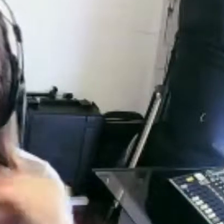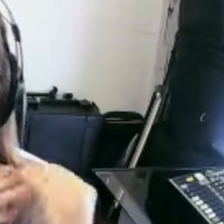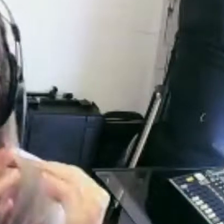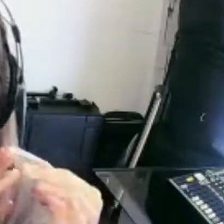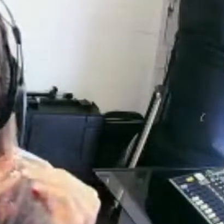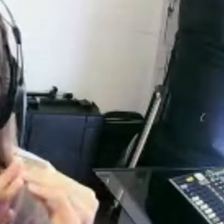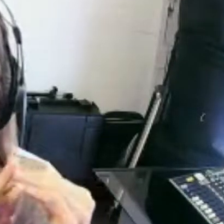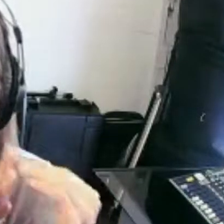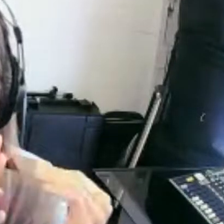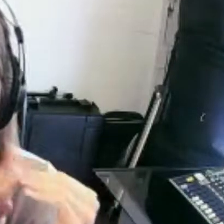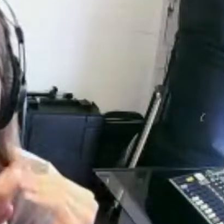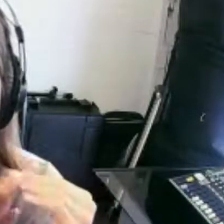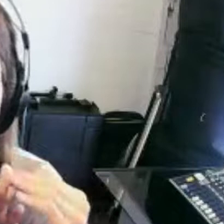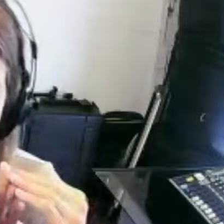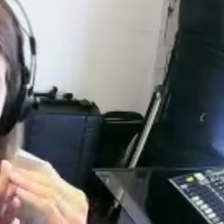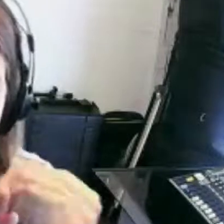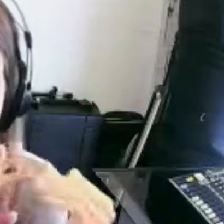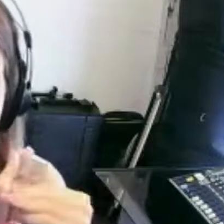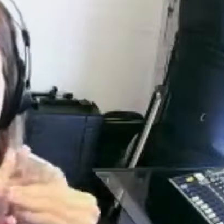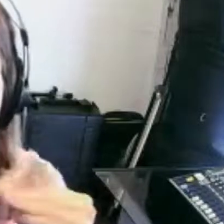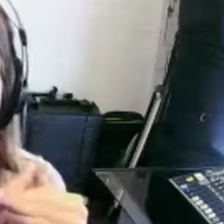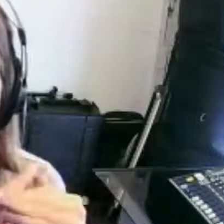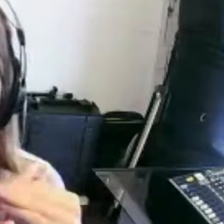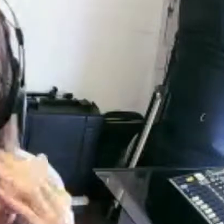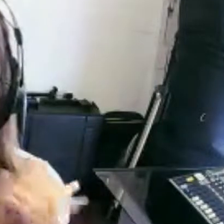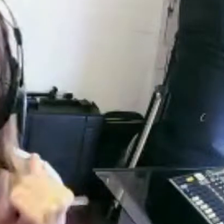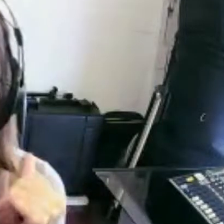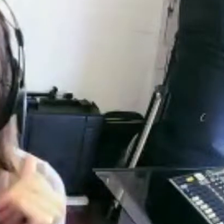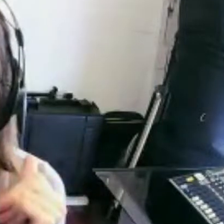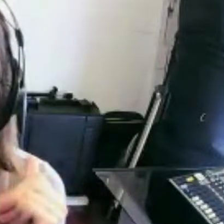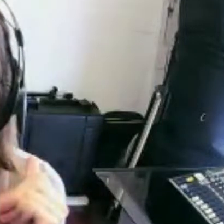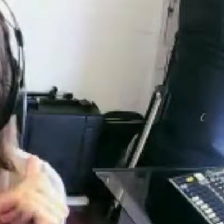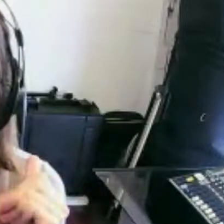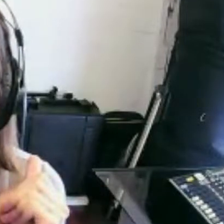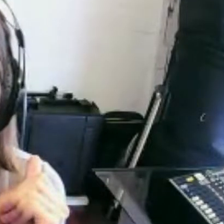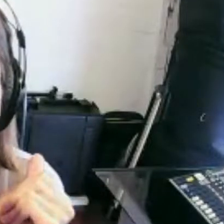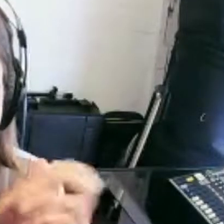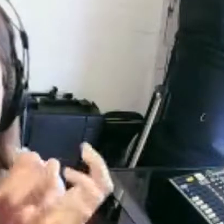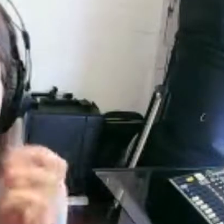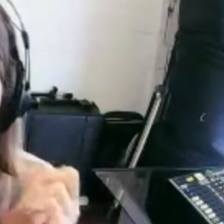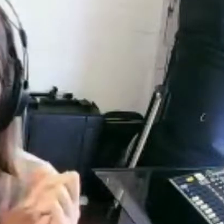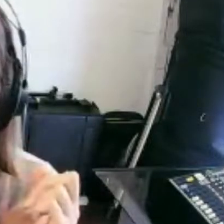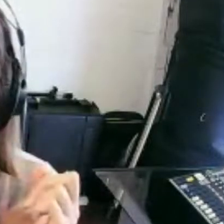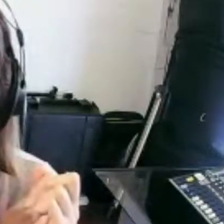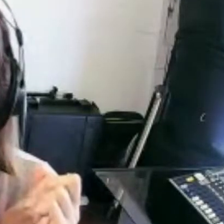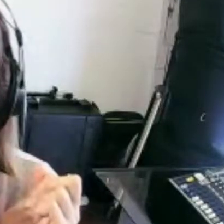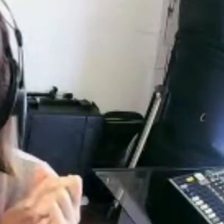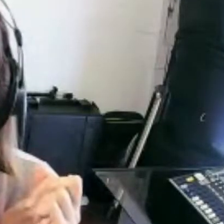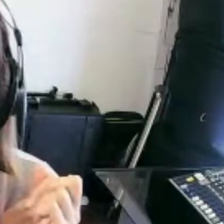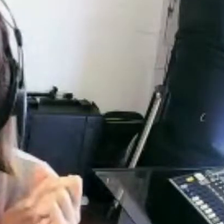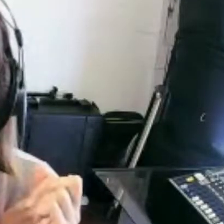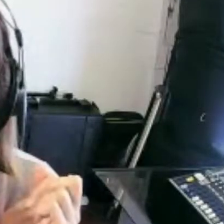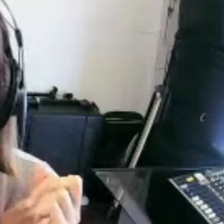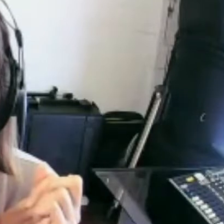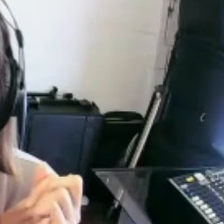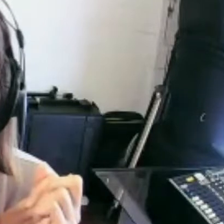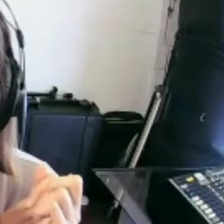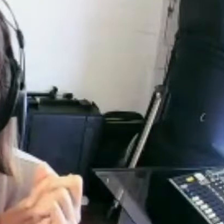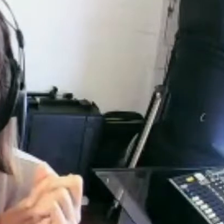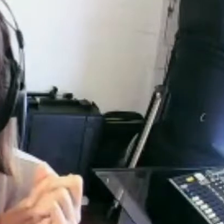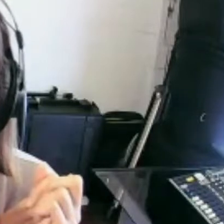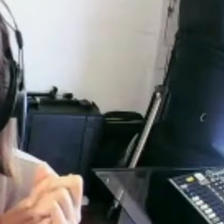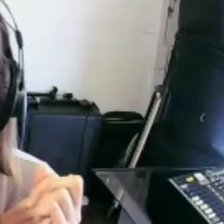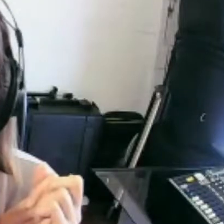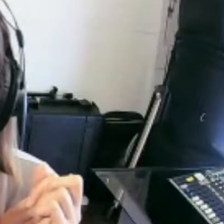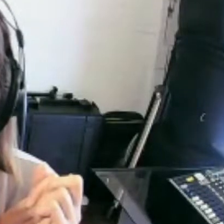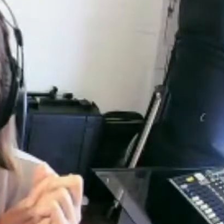voice, speaking, singing, writing. And I guess I'm going to have to add the ASL in there too, because why not? This